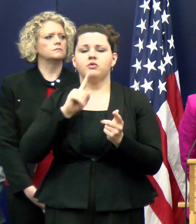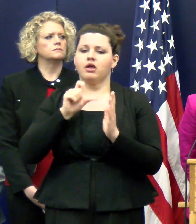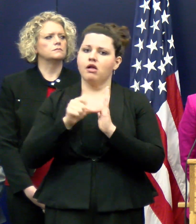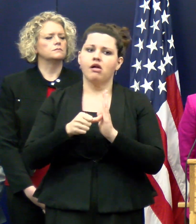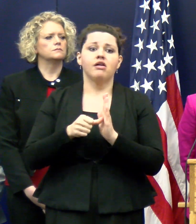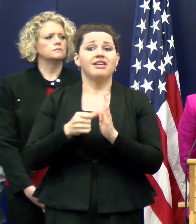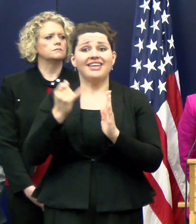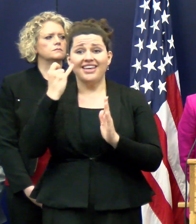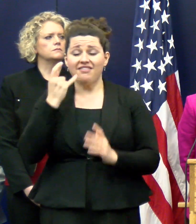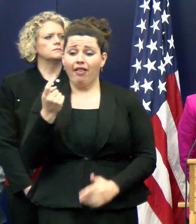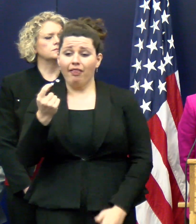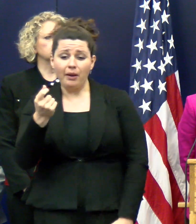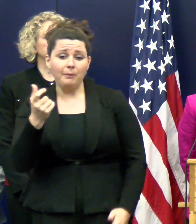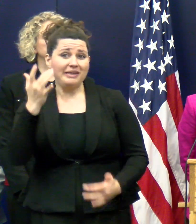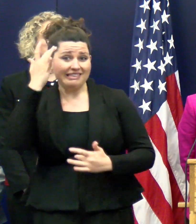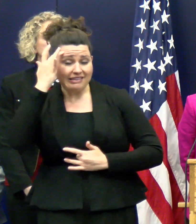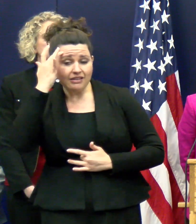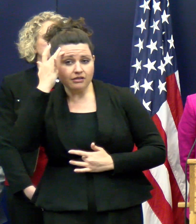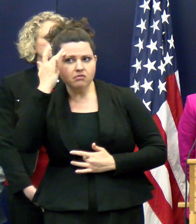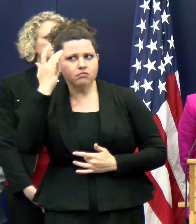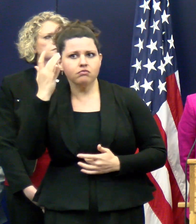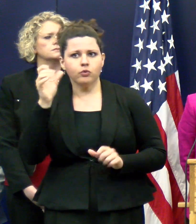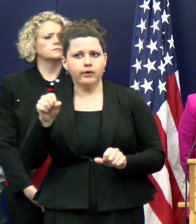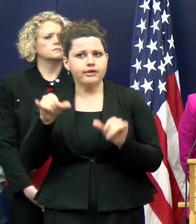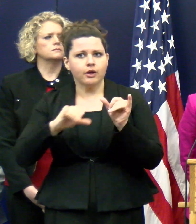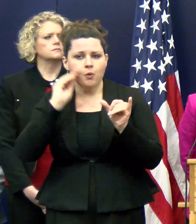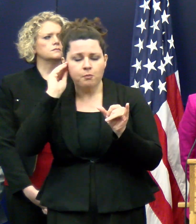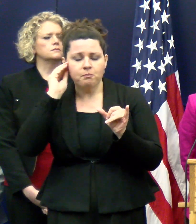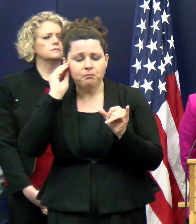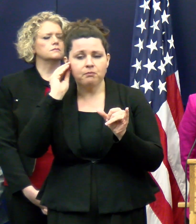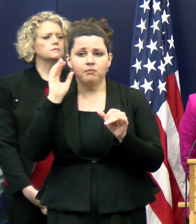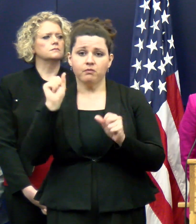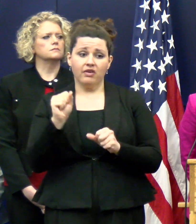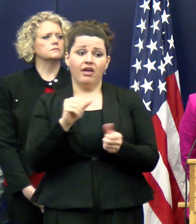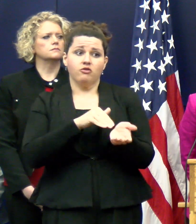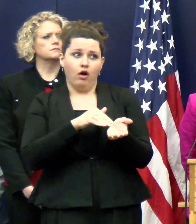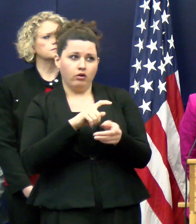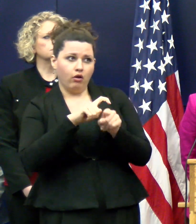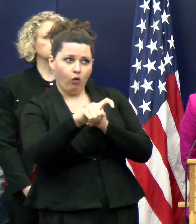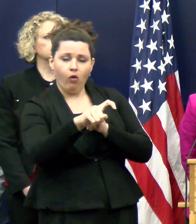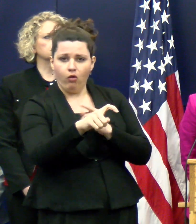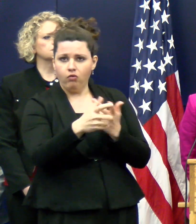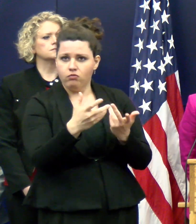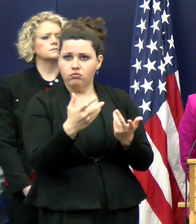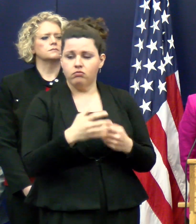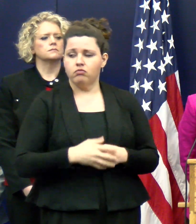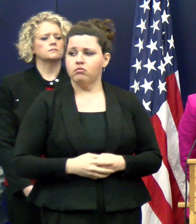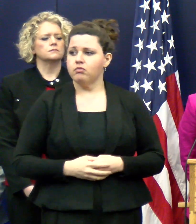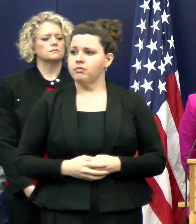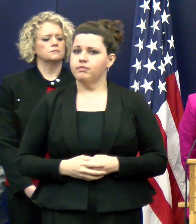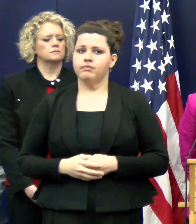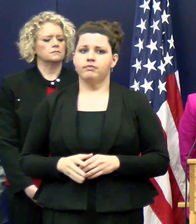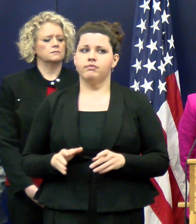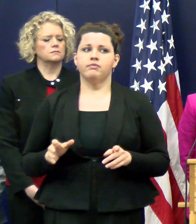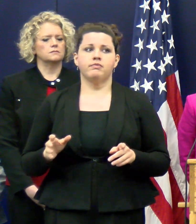understand that if you have a mild illness, it's appropriate to stay home and reach out to your healthcare provider by phone if you need to. How do you,